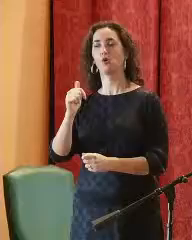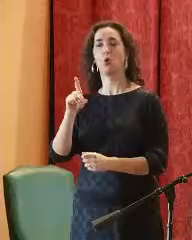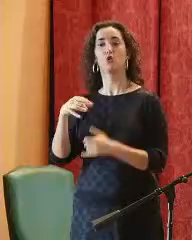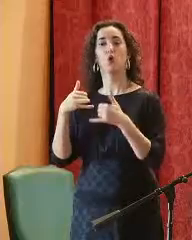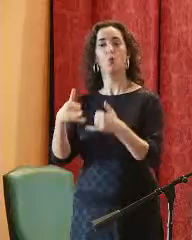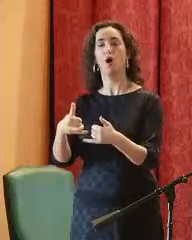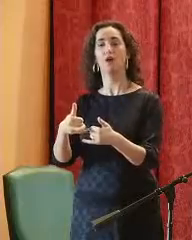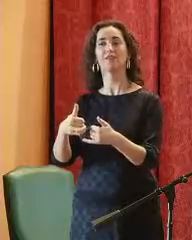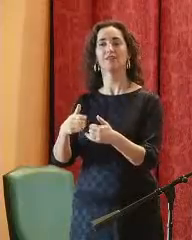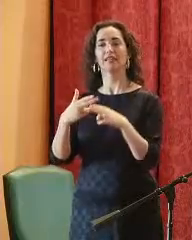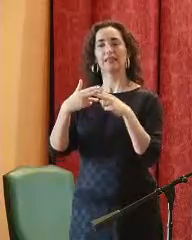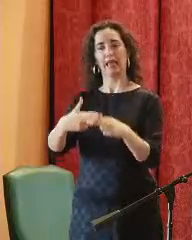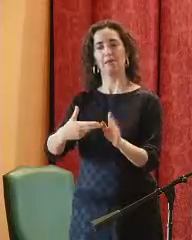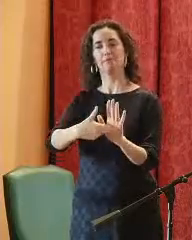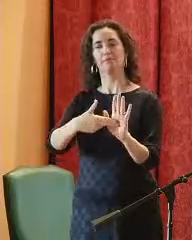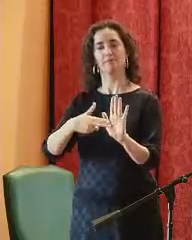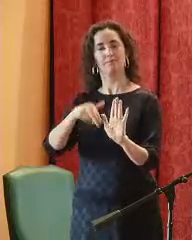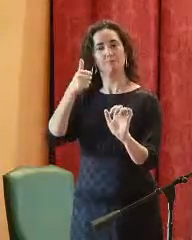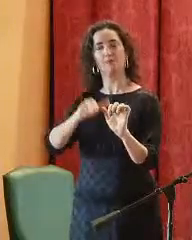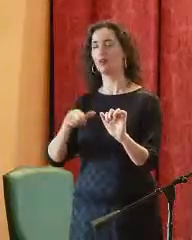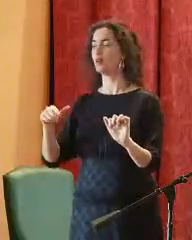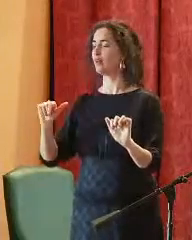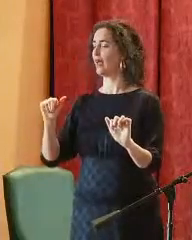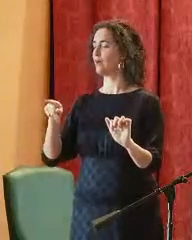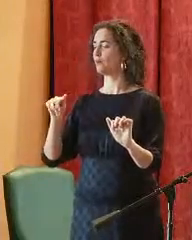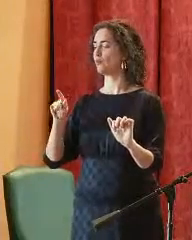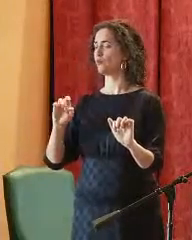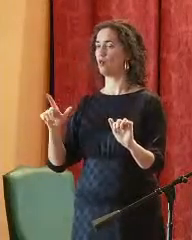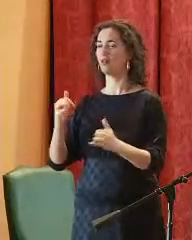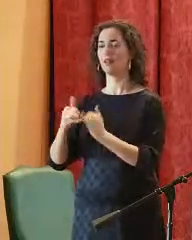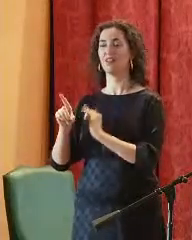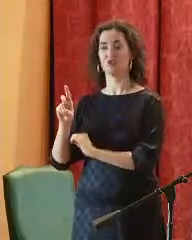think most people in this room remember April.